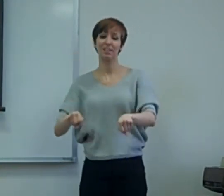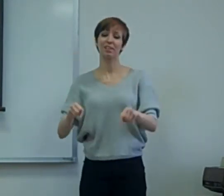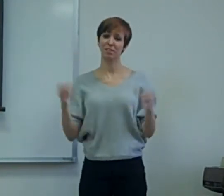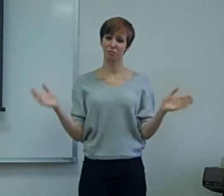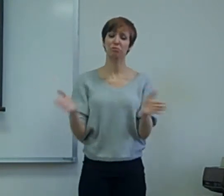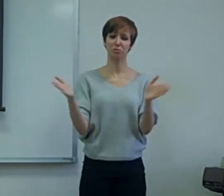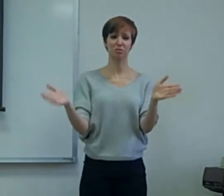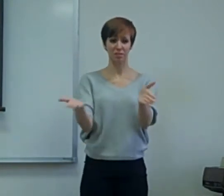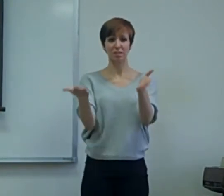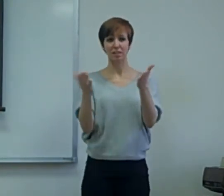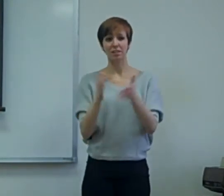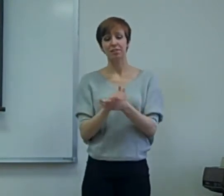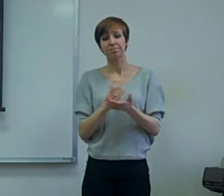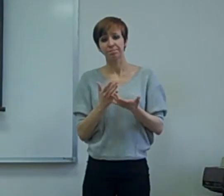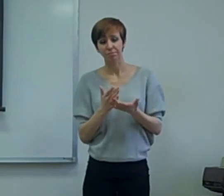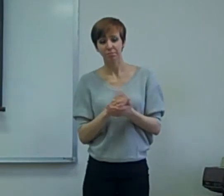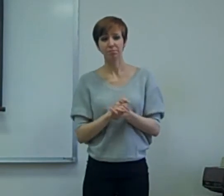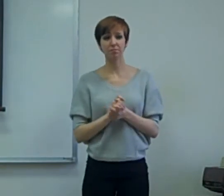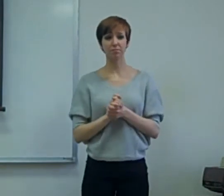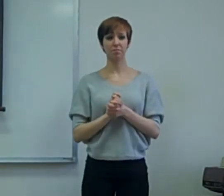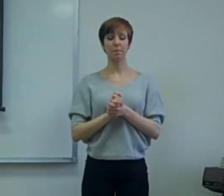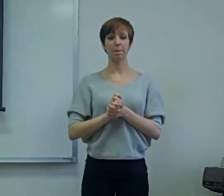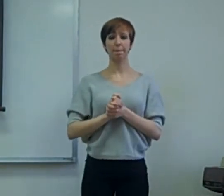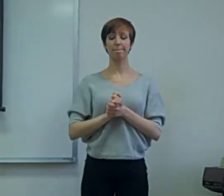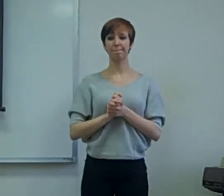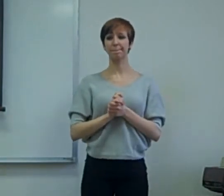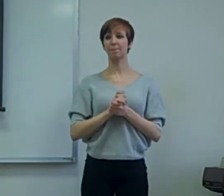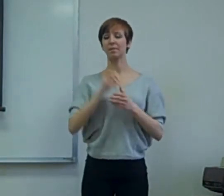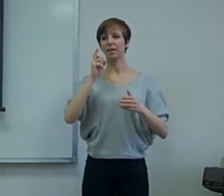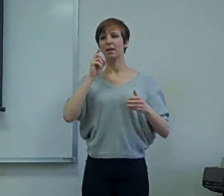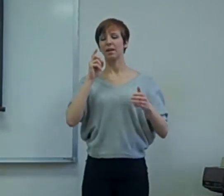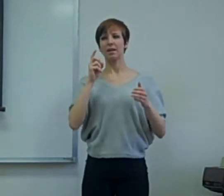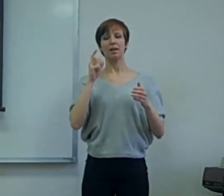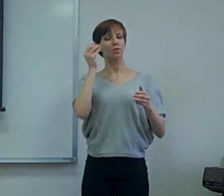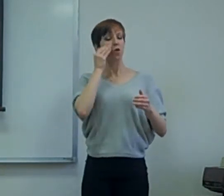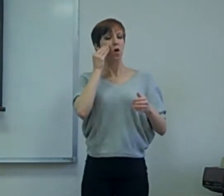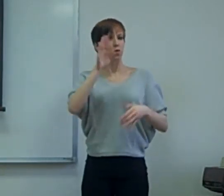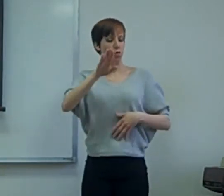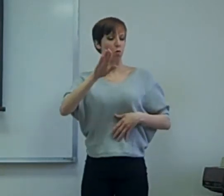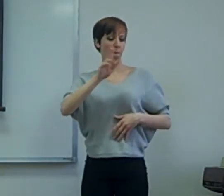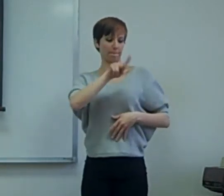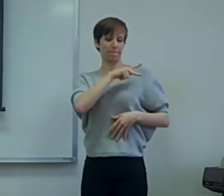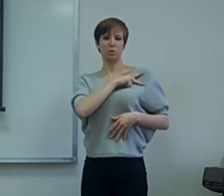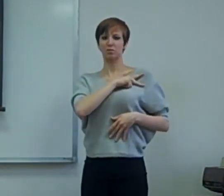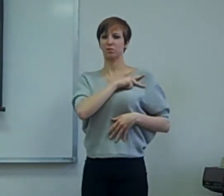Acknowledge your own personal experiences carefully. There's probably nothing that